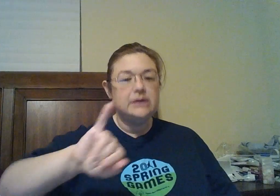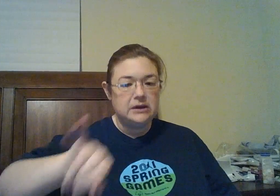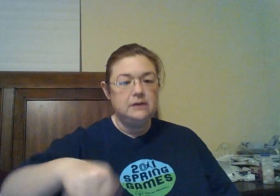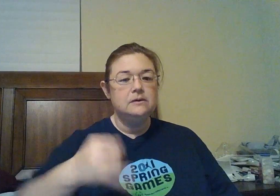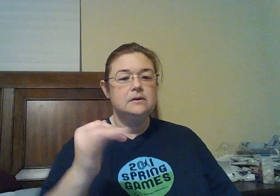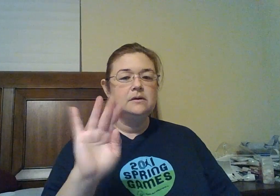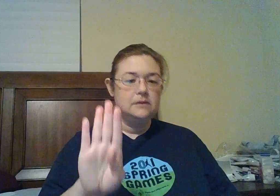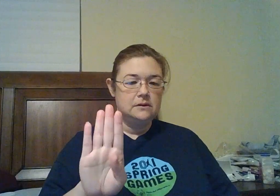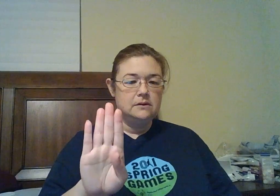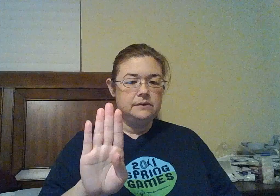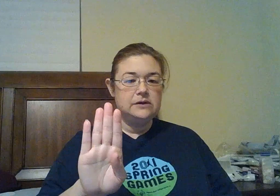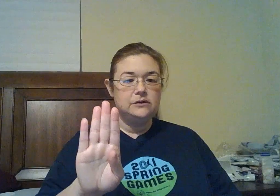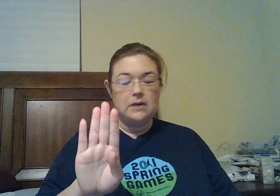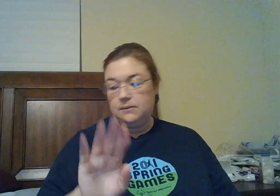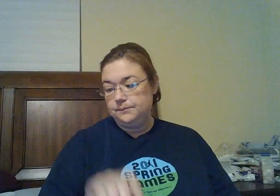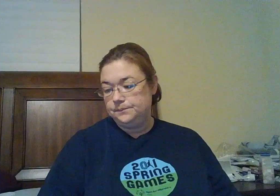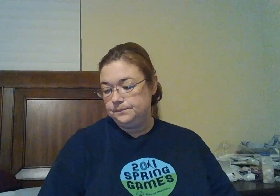B, then do that.